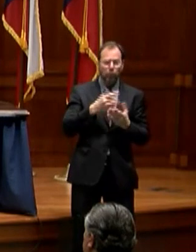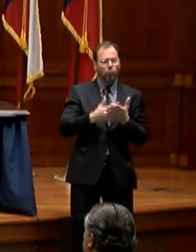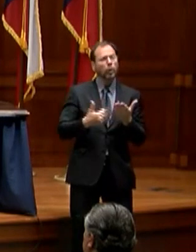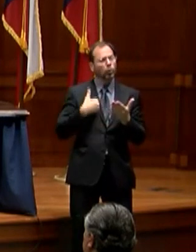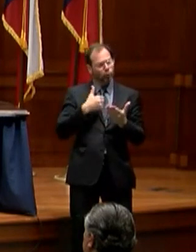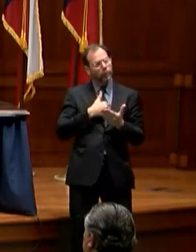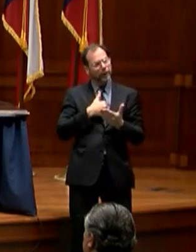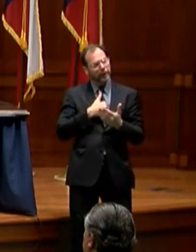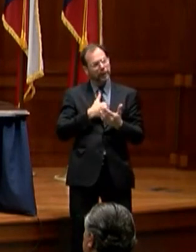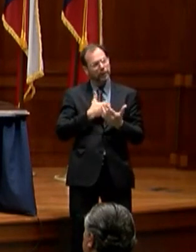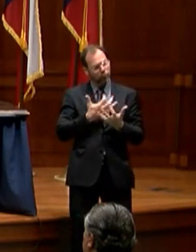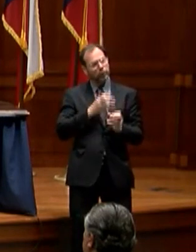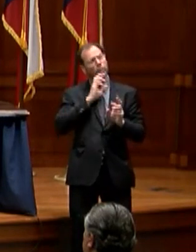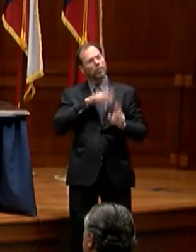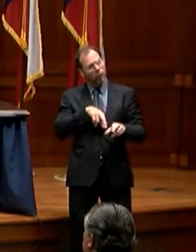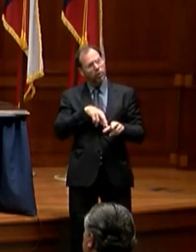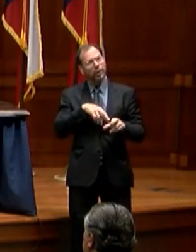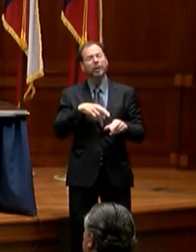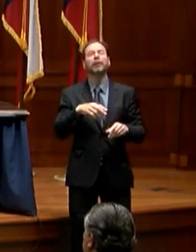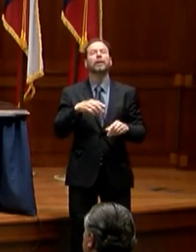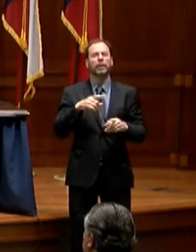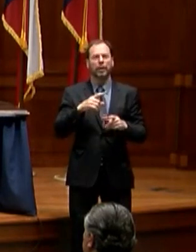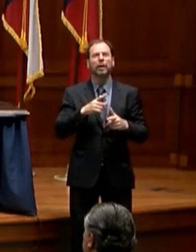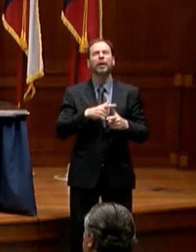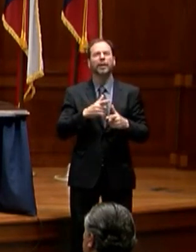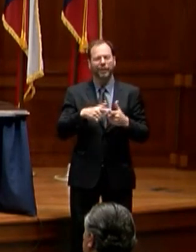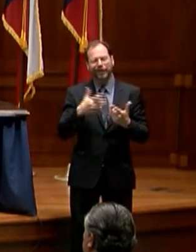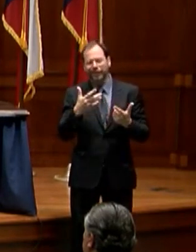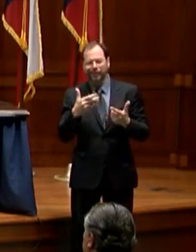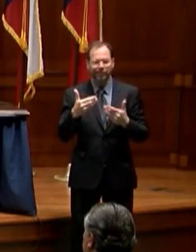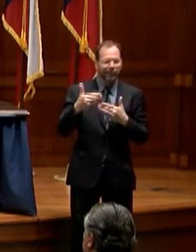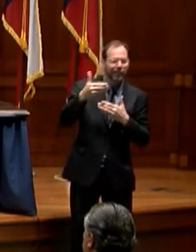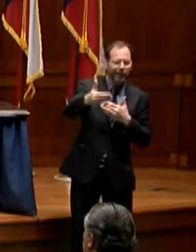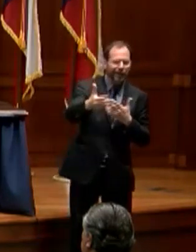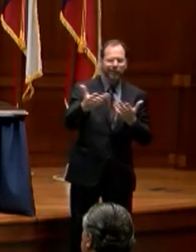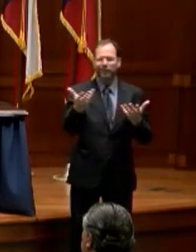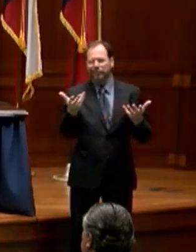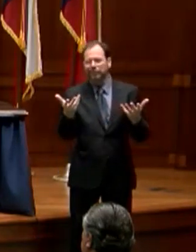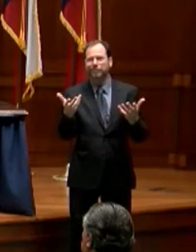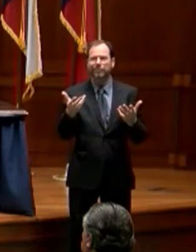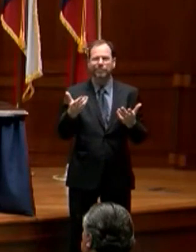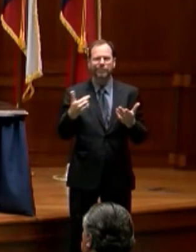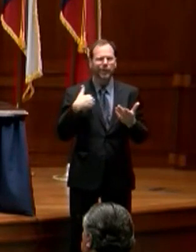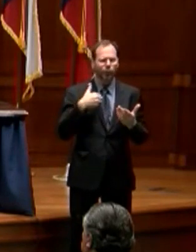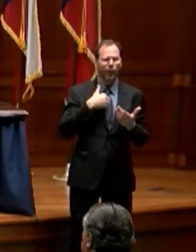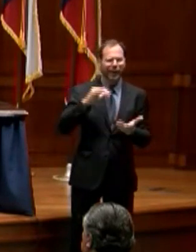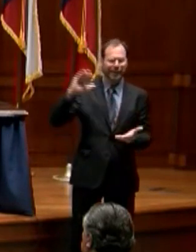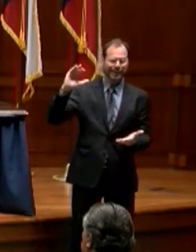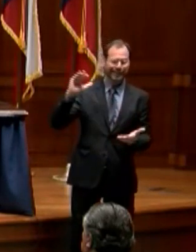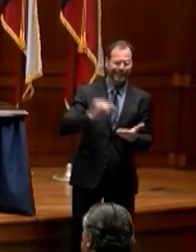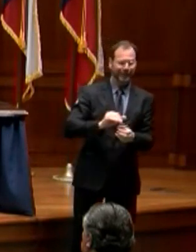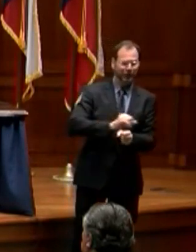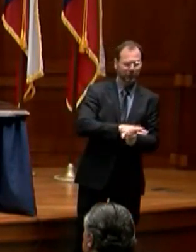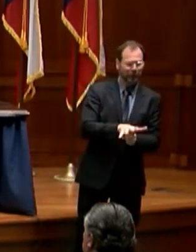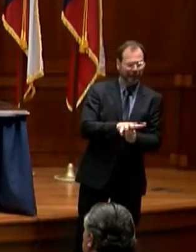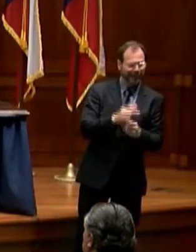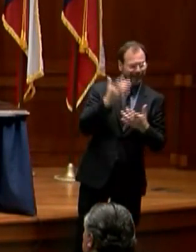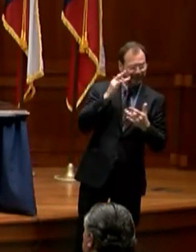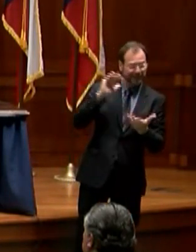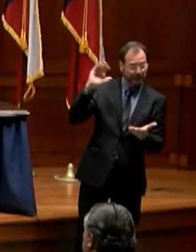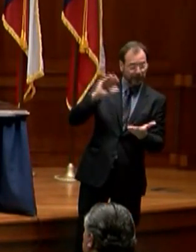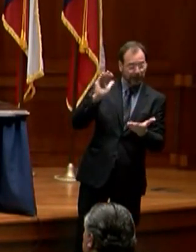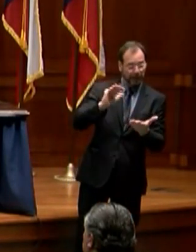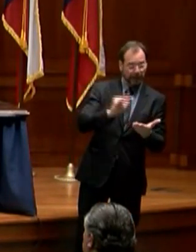that's a typical type of reporting. And I think as we get more, if we get this under control better, we